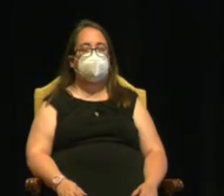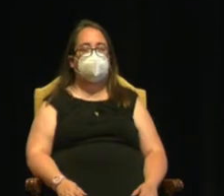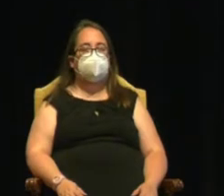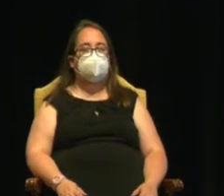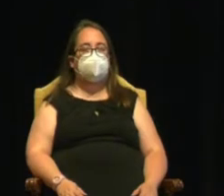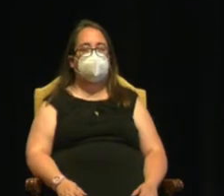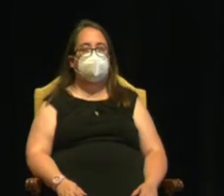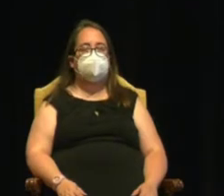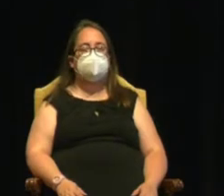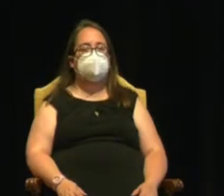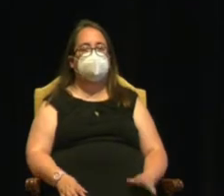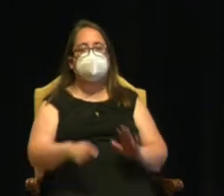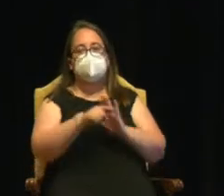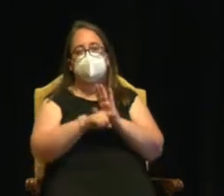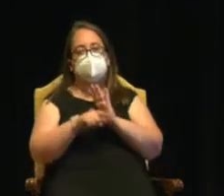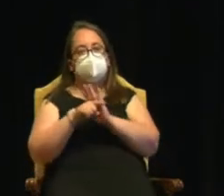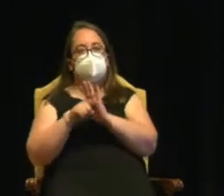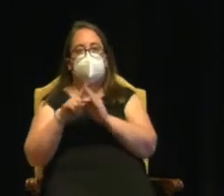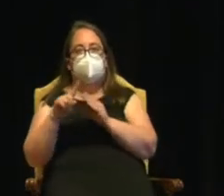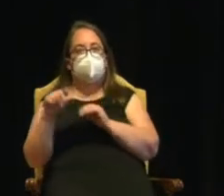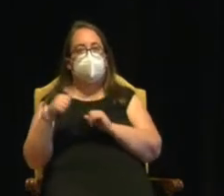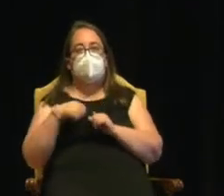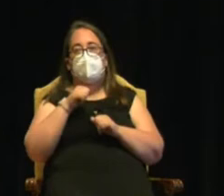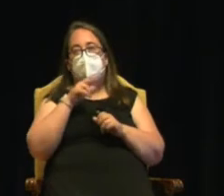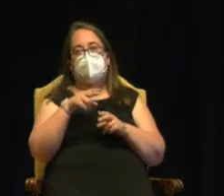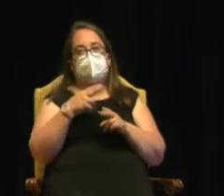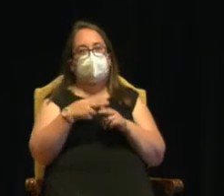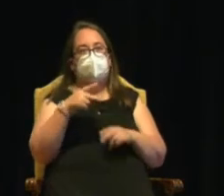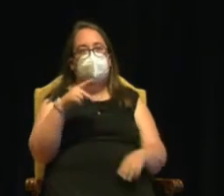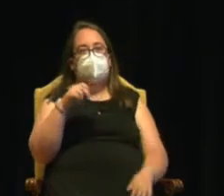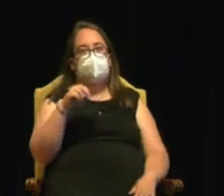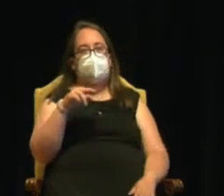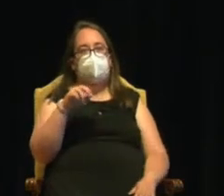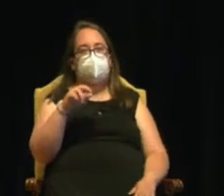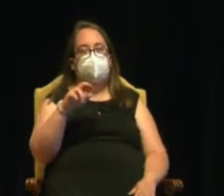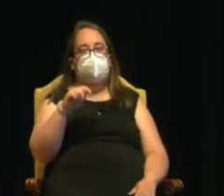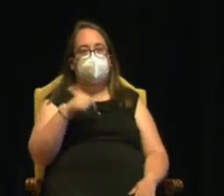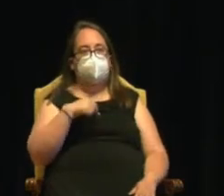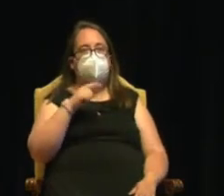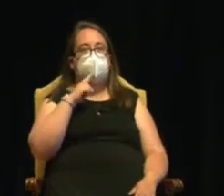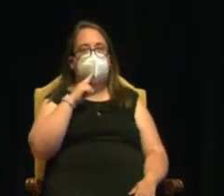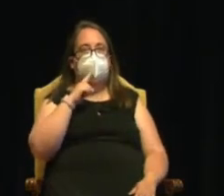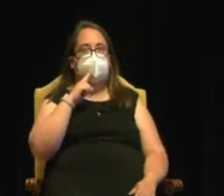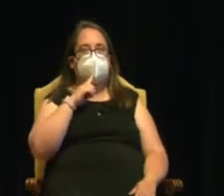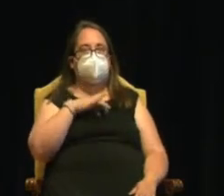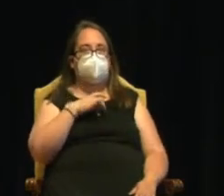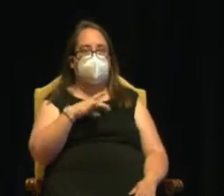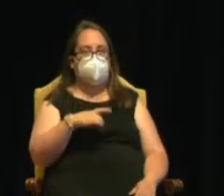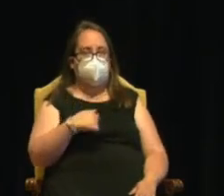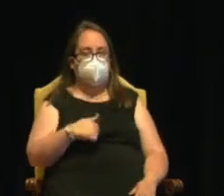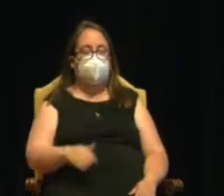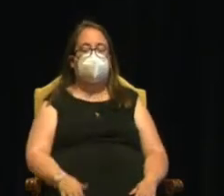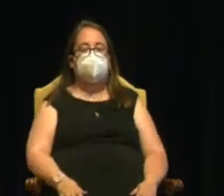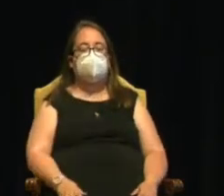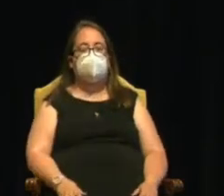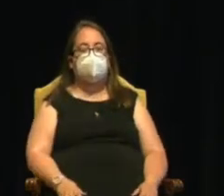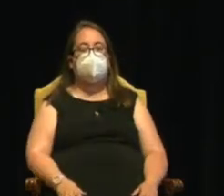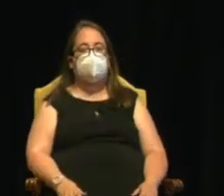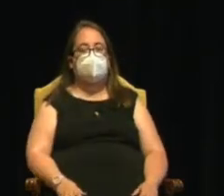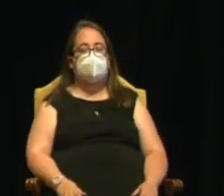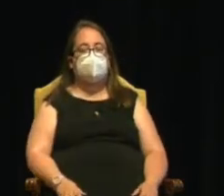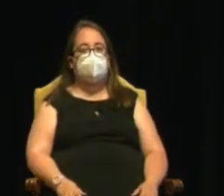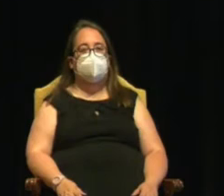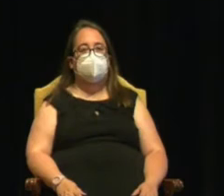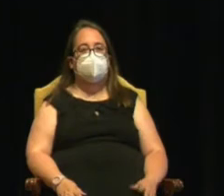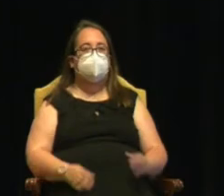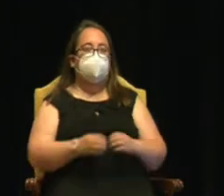saying negative things about other things. So I'm not going to name the podcast that I really, really don't like. By the way, because most of